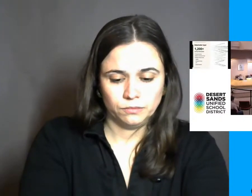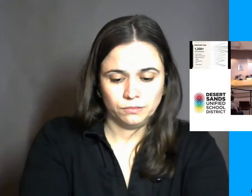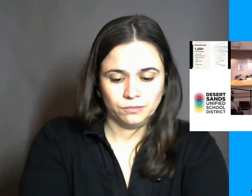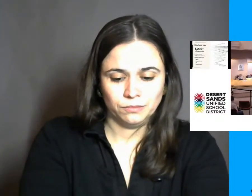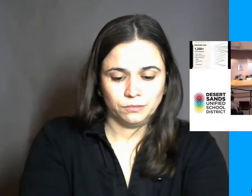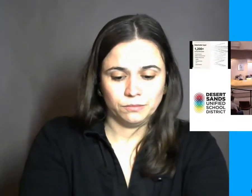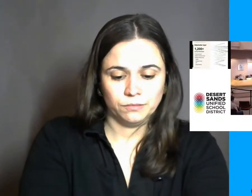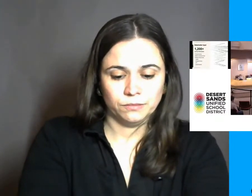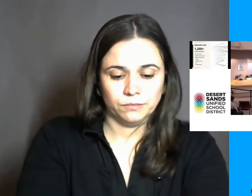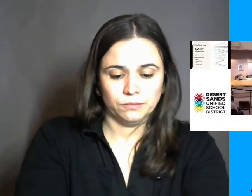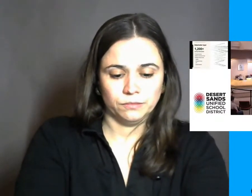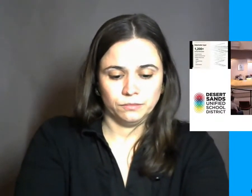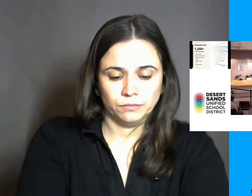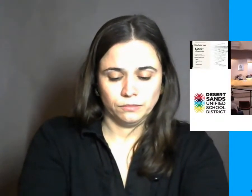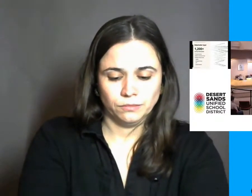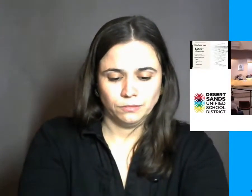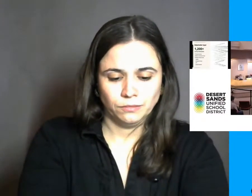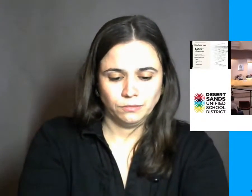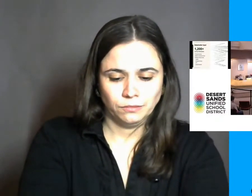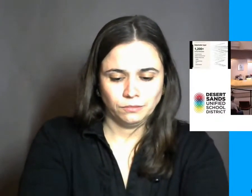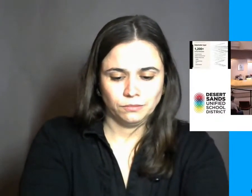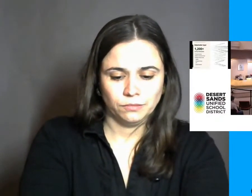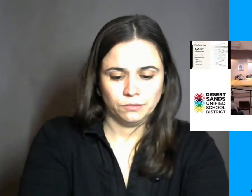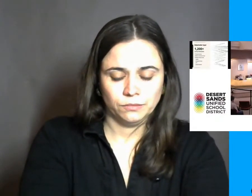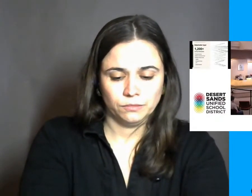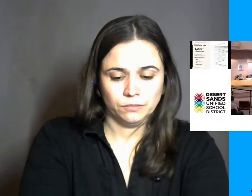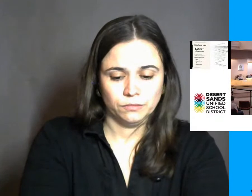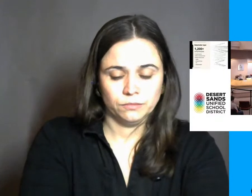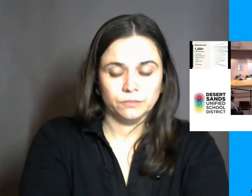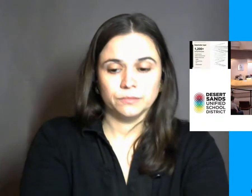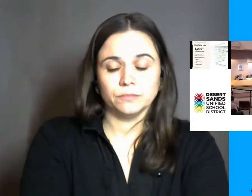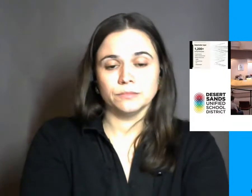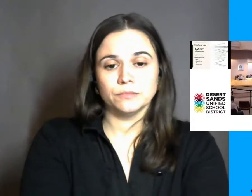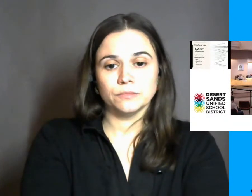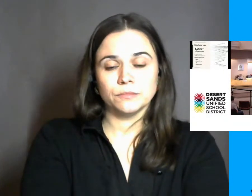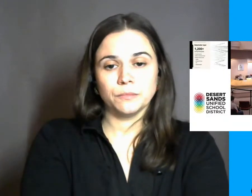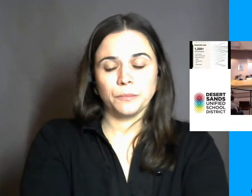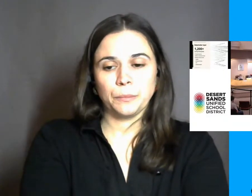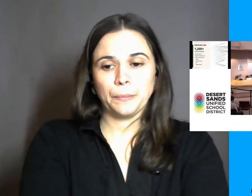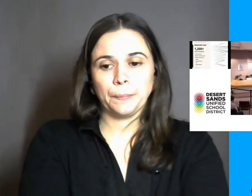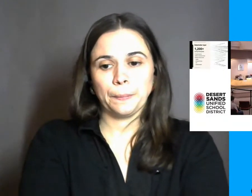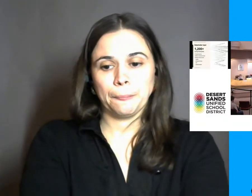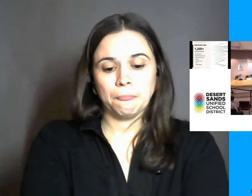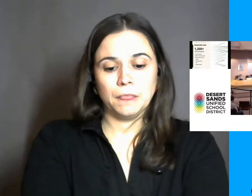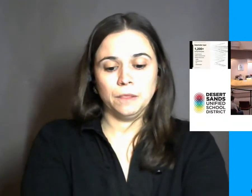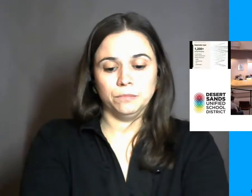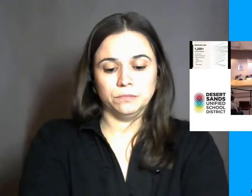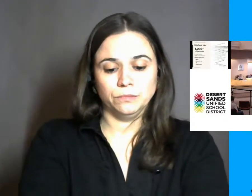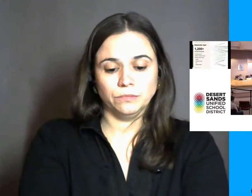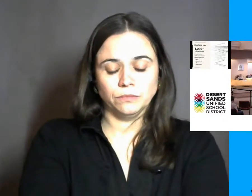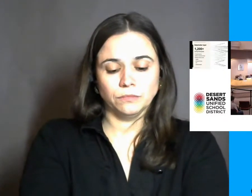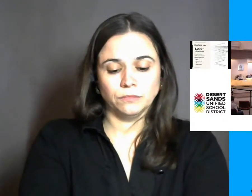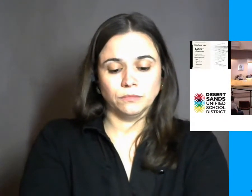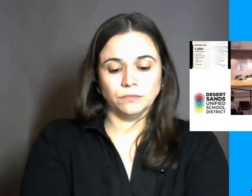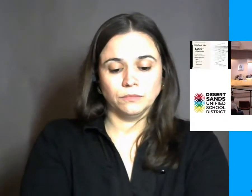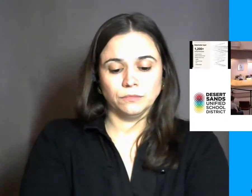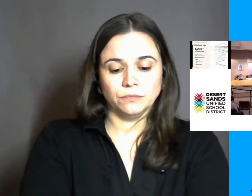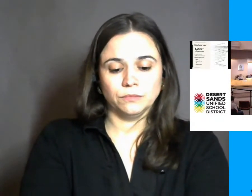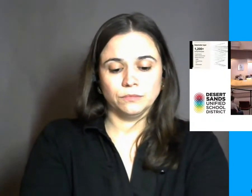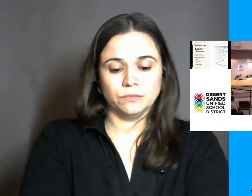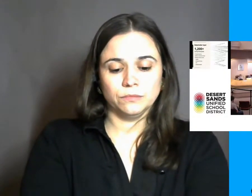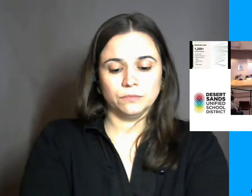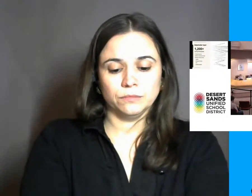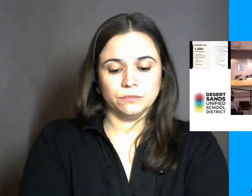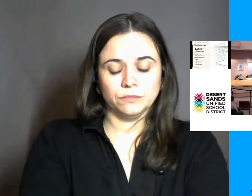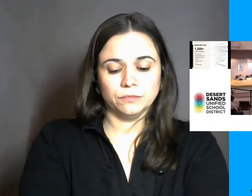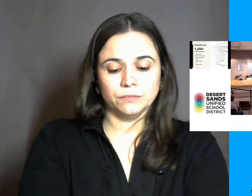was really informative for our team, over 1,200 participants. We also spoke one-on-one with each of